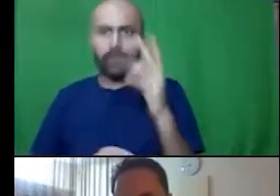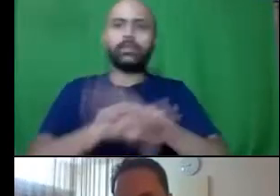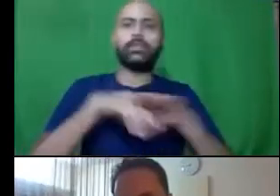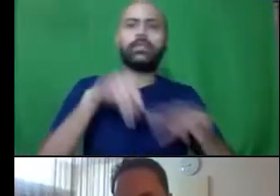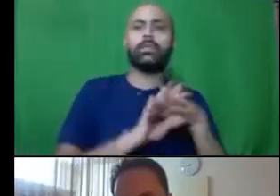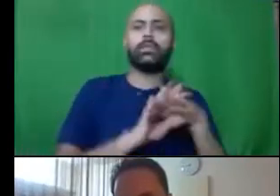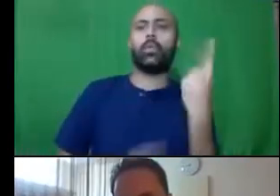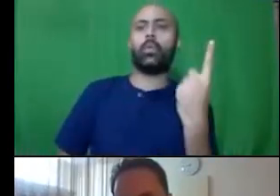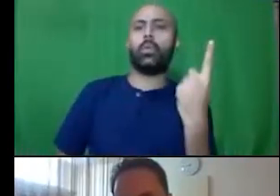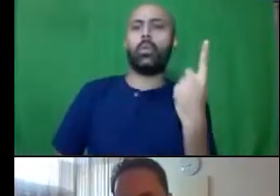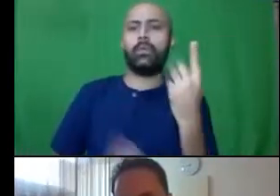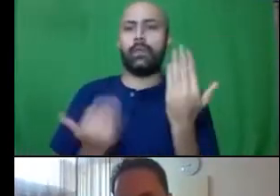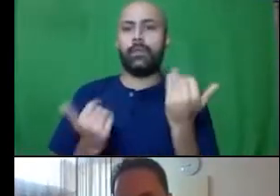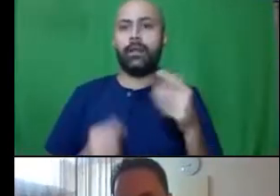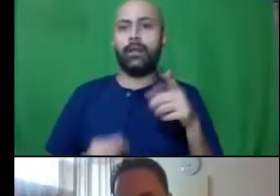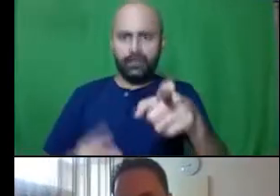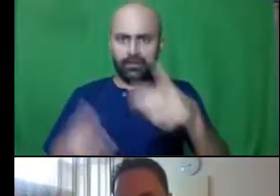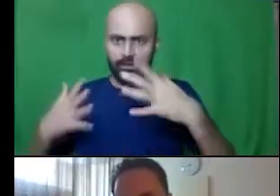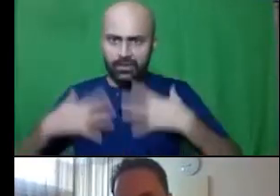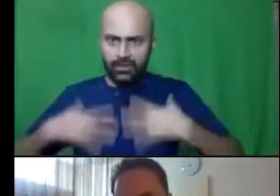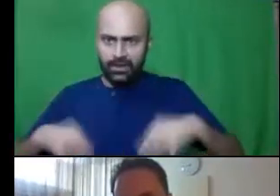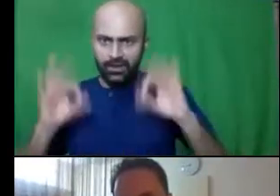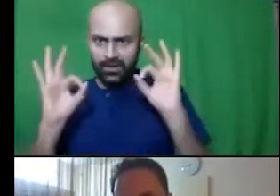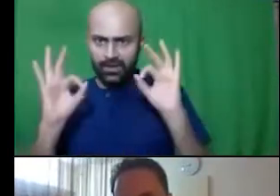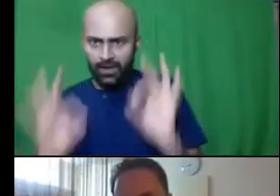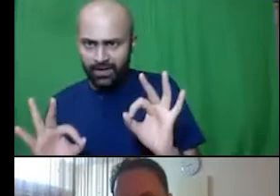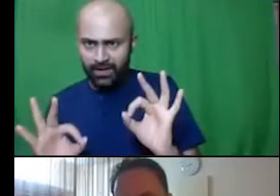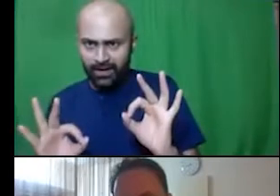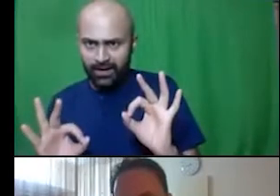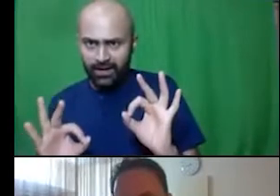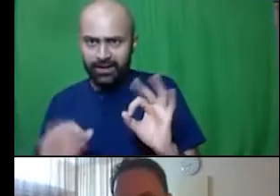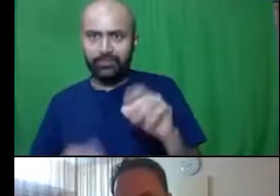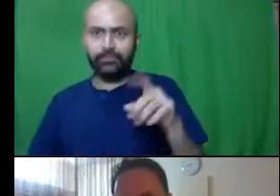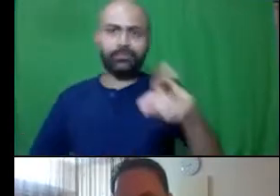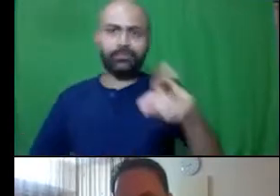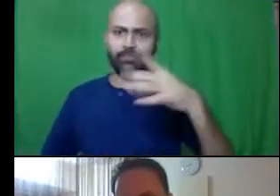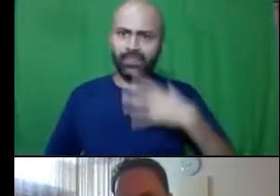Maybe you can use your both hands or you can use one of your hands, it's fine.